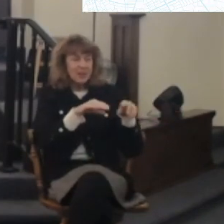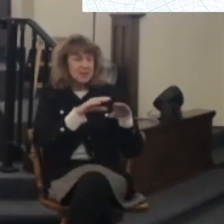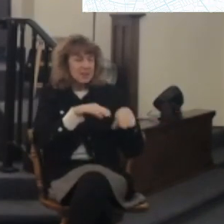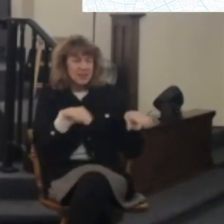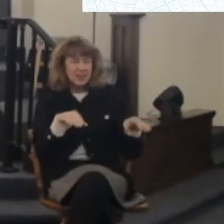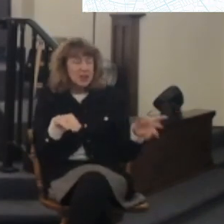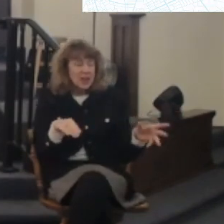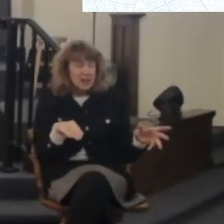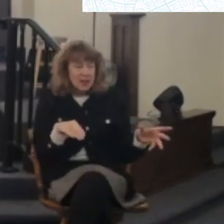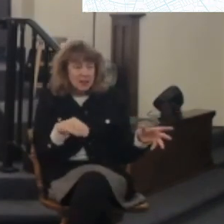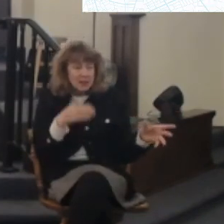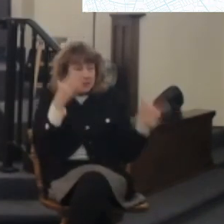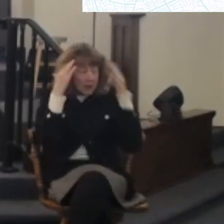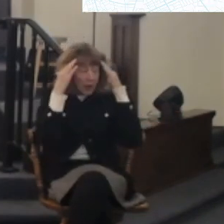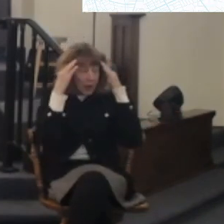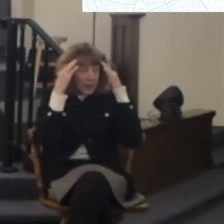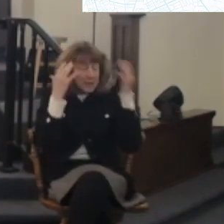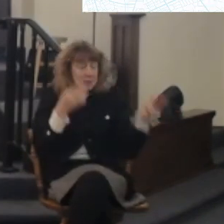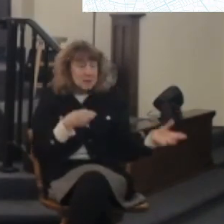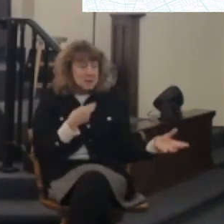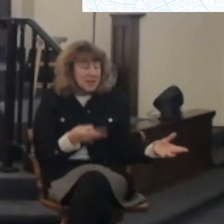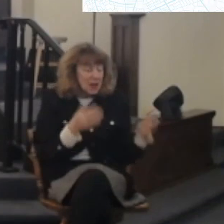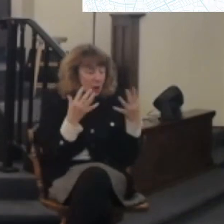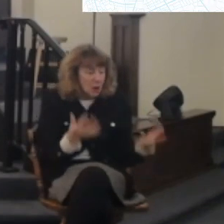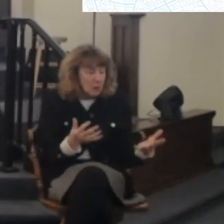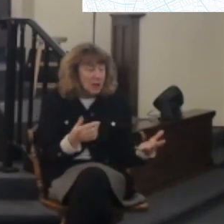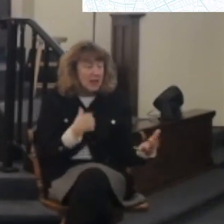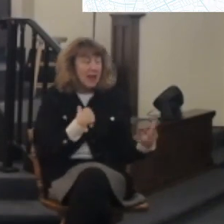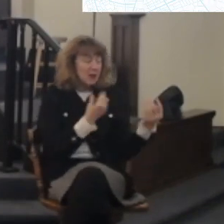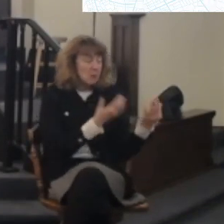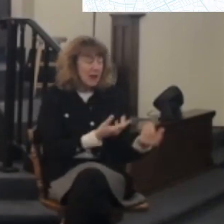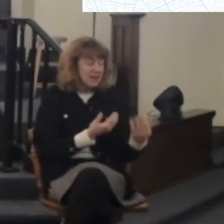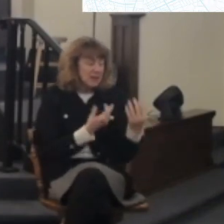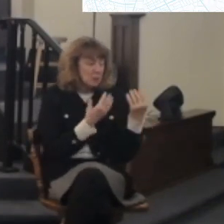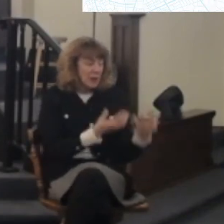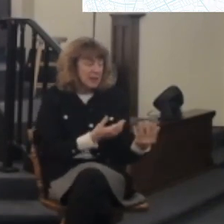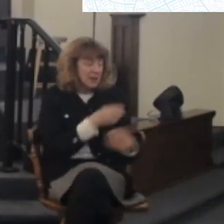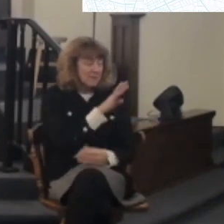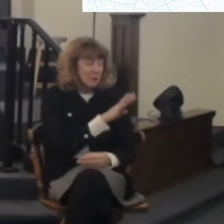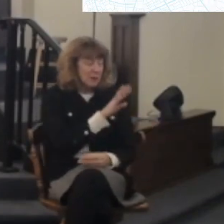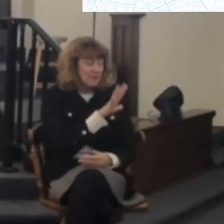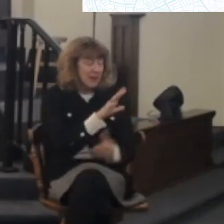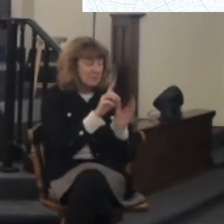upset. He said, I waited 45 minutes for you guys.